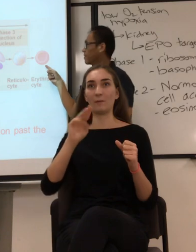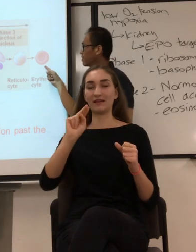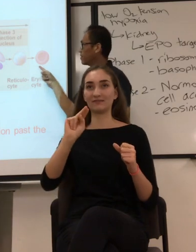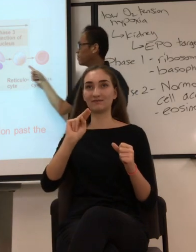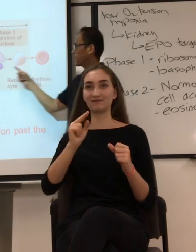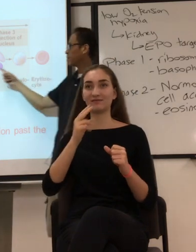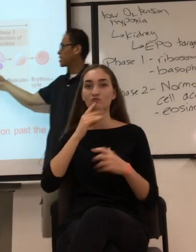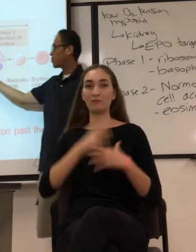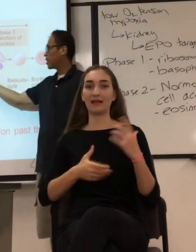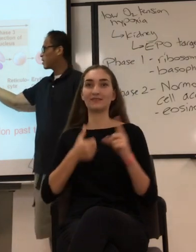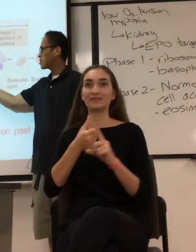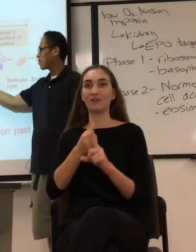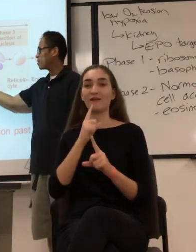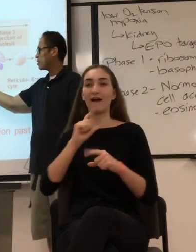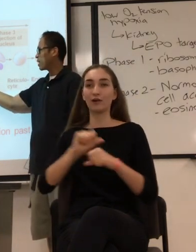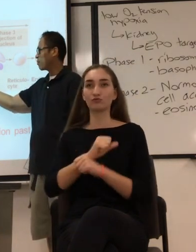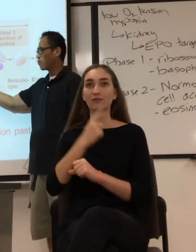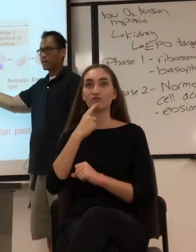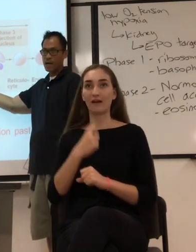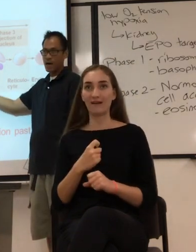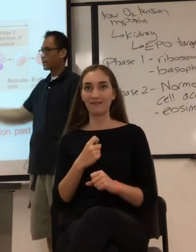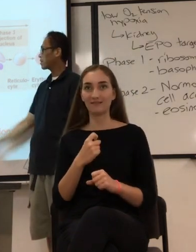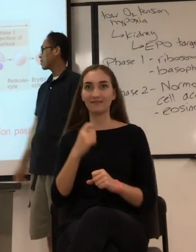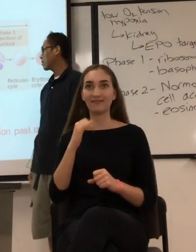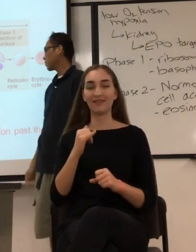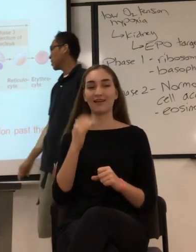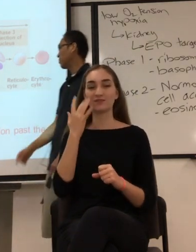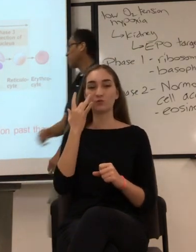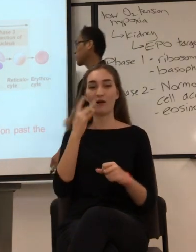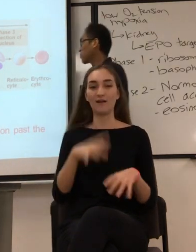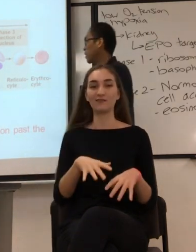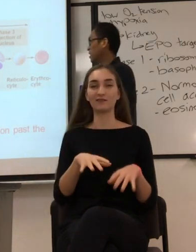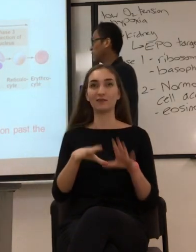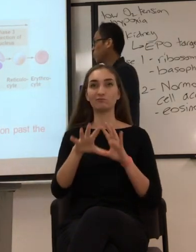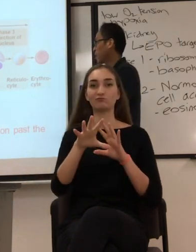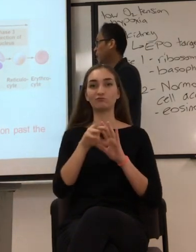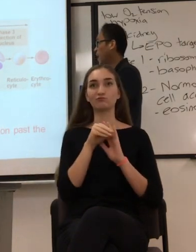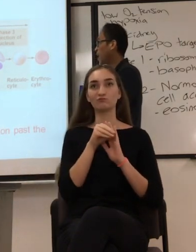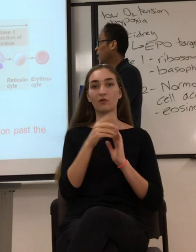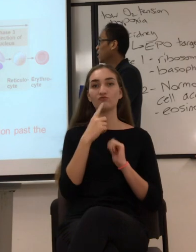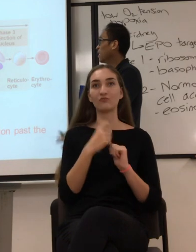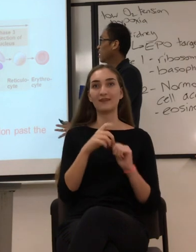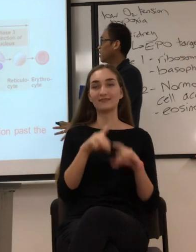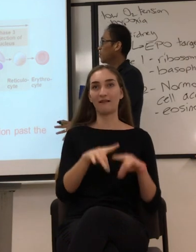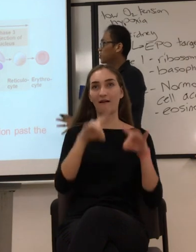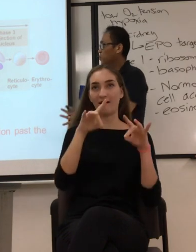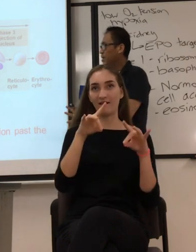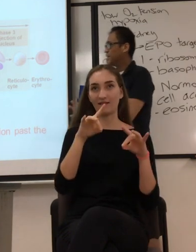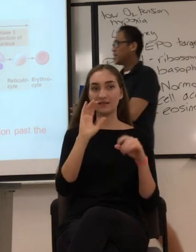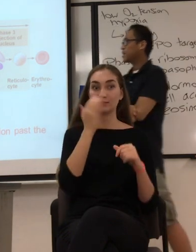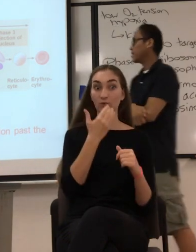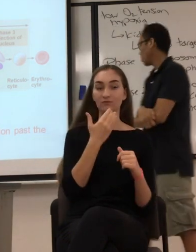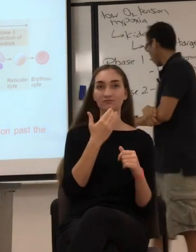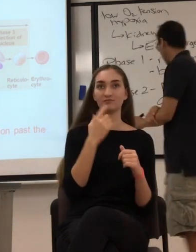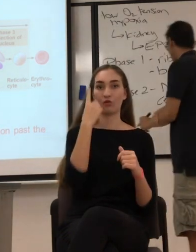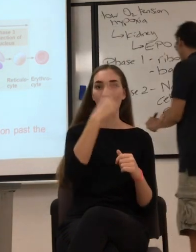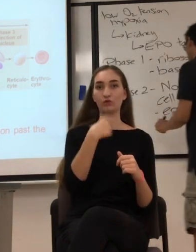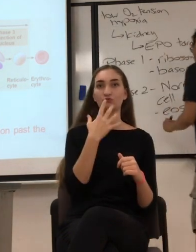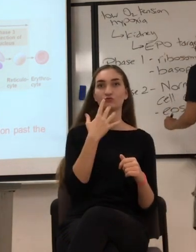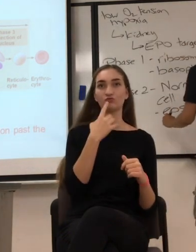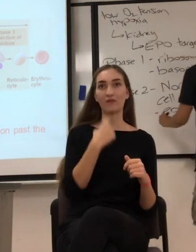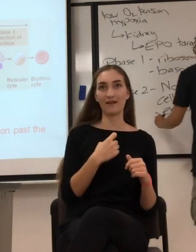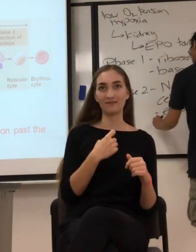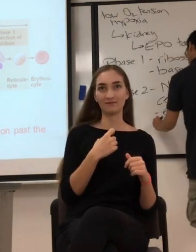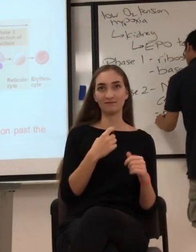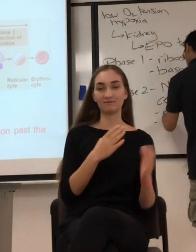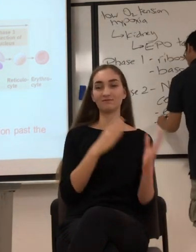right? Because that's why it starts to take up the red dye. It appears red, takes up the red dye. Notice you're ejecting